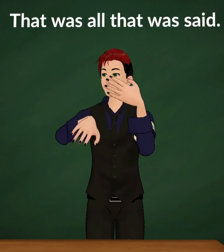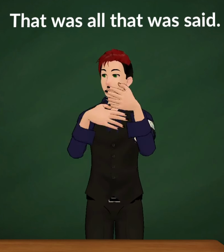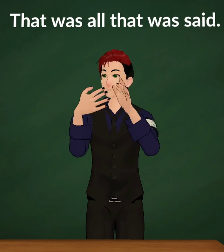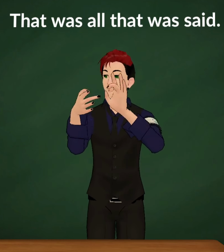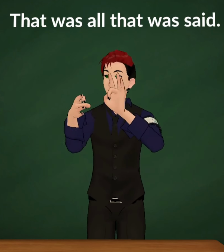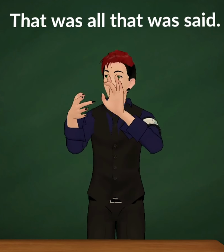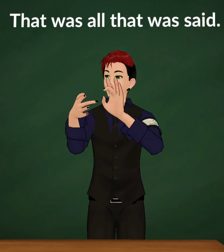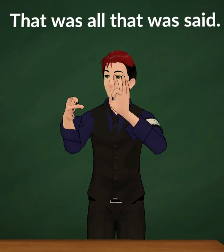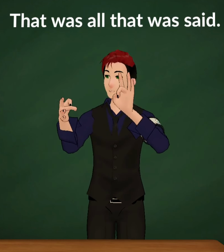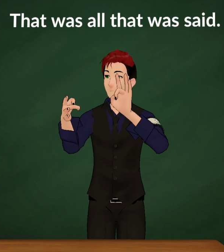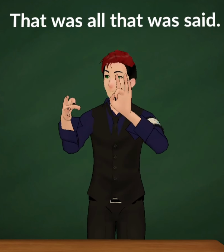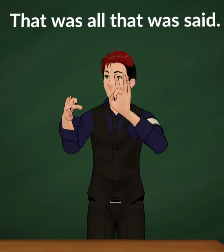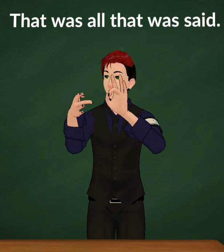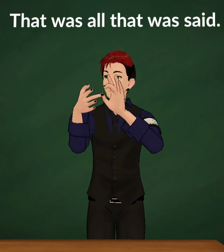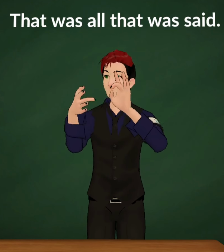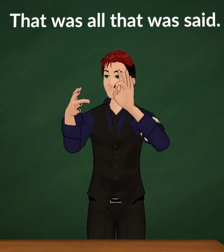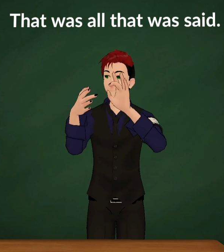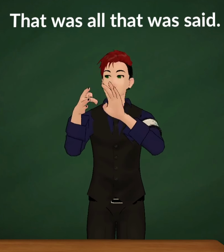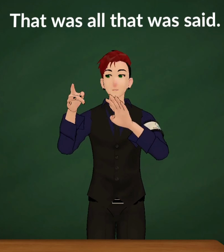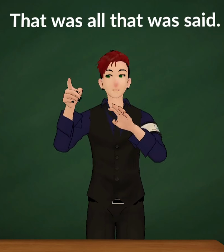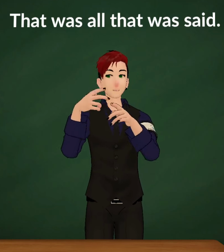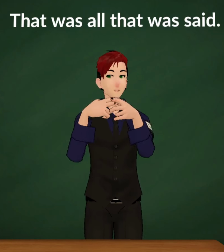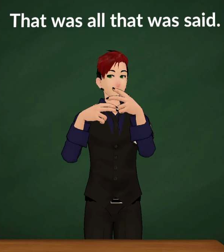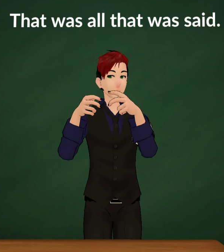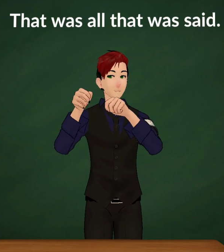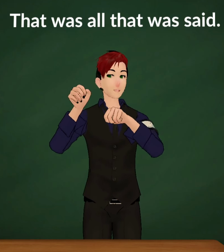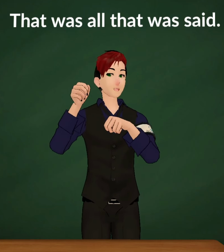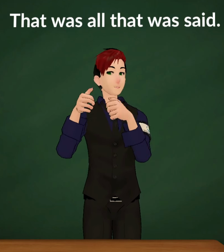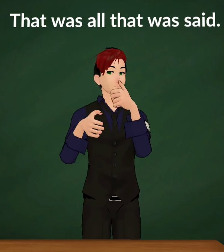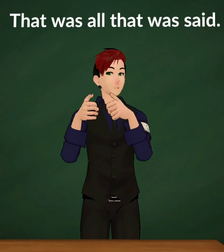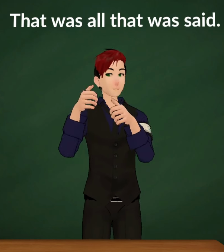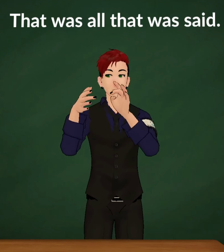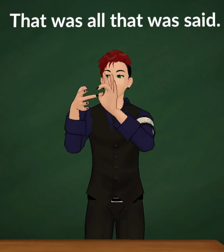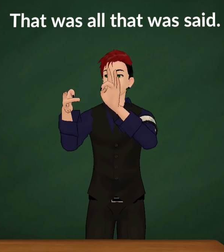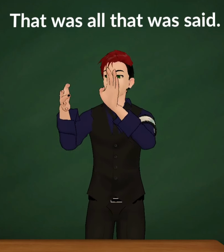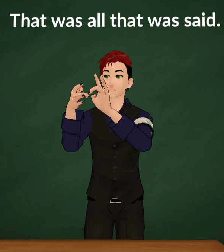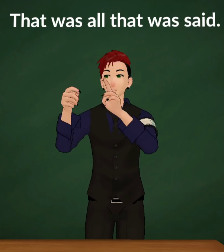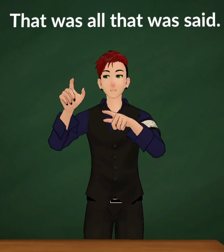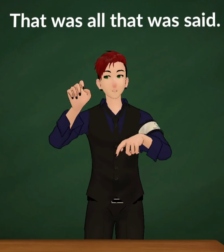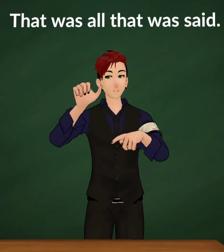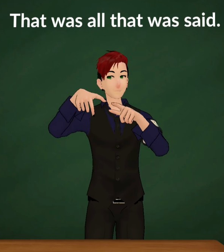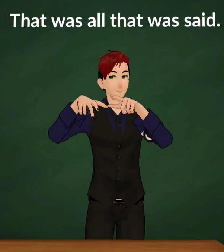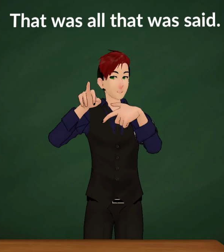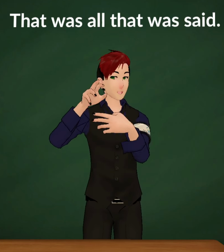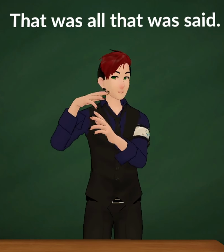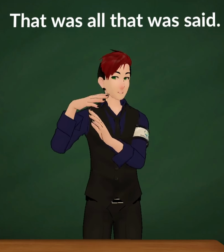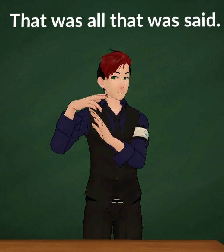that's all that was said. This, you would use the sign that most people would associate with the word comment